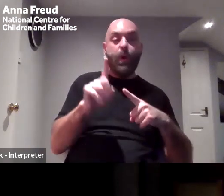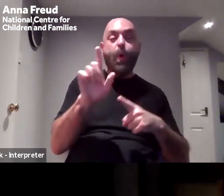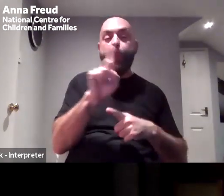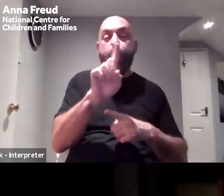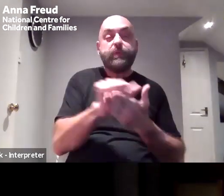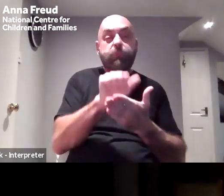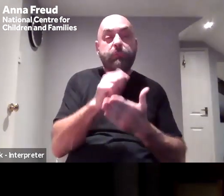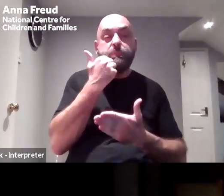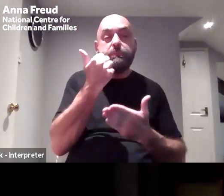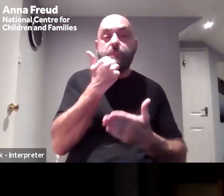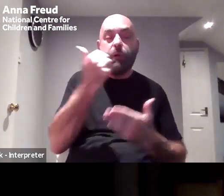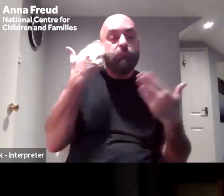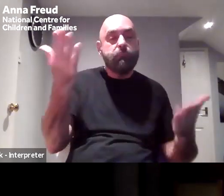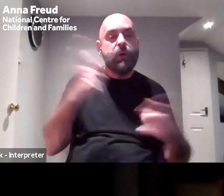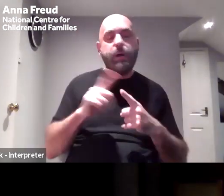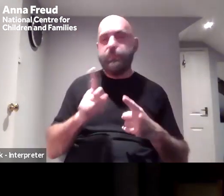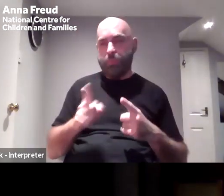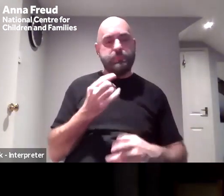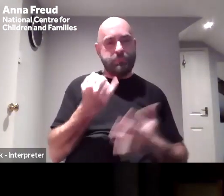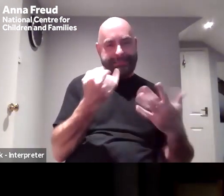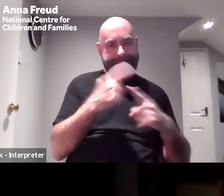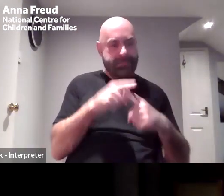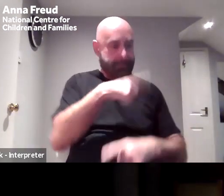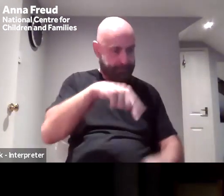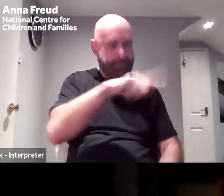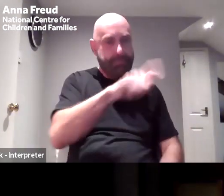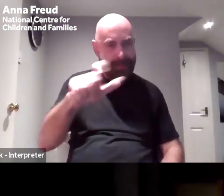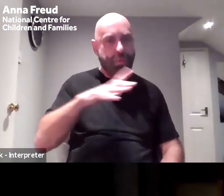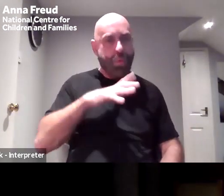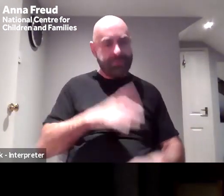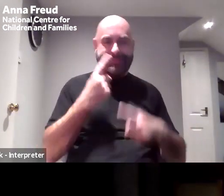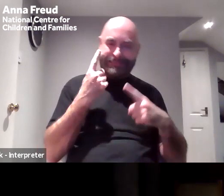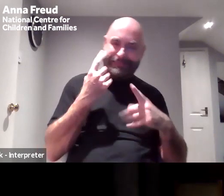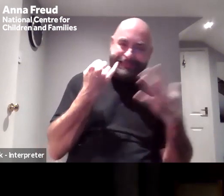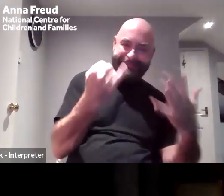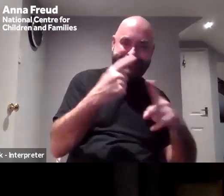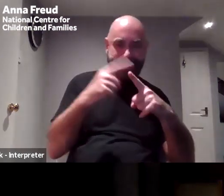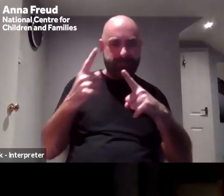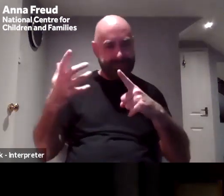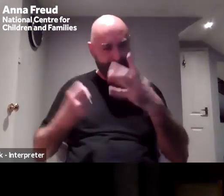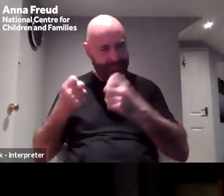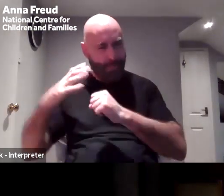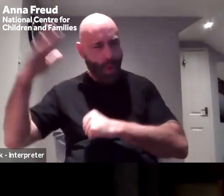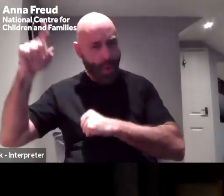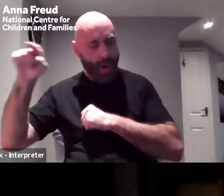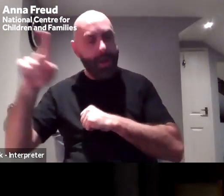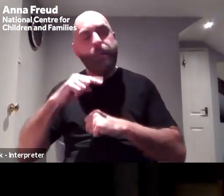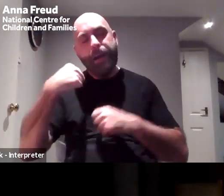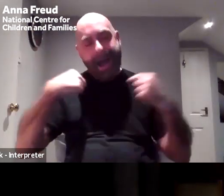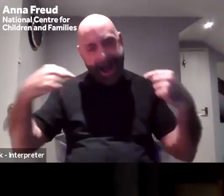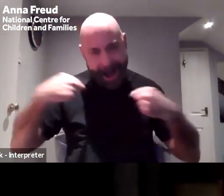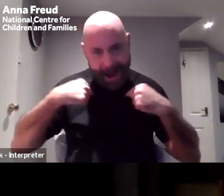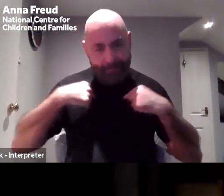but why don't we work on that? That's what the population tells us it should. But I'm talking more about